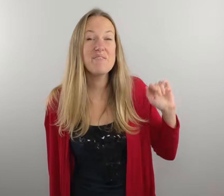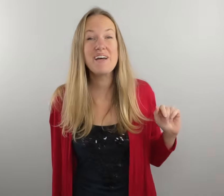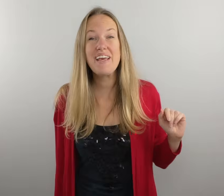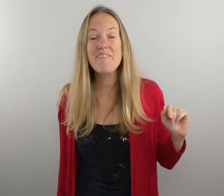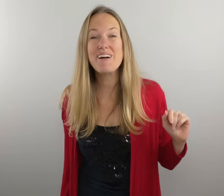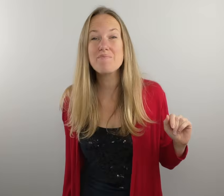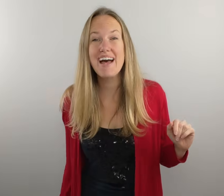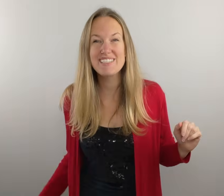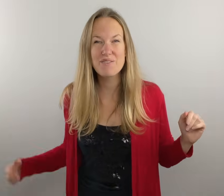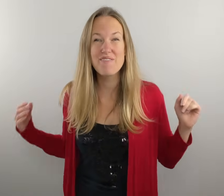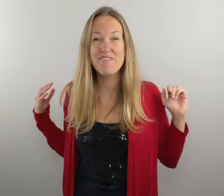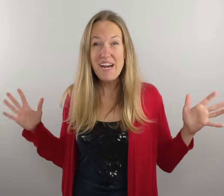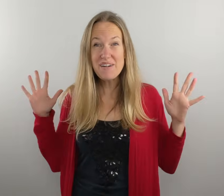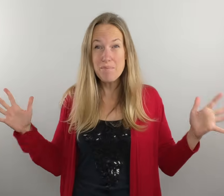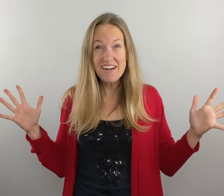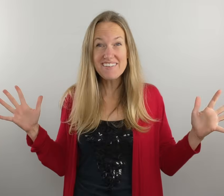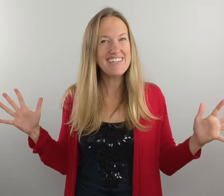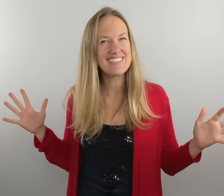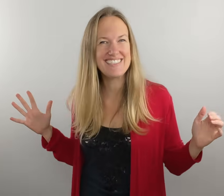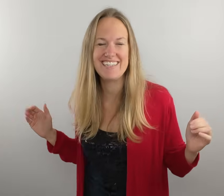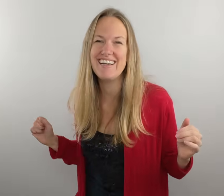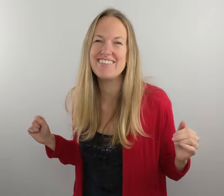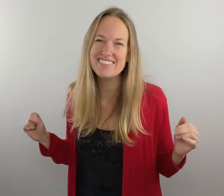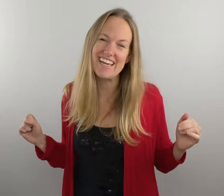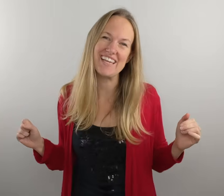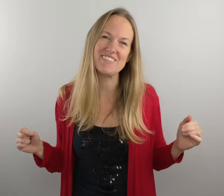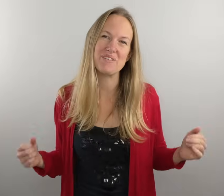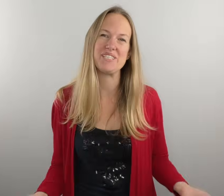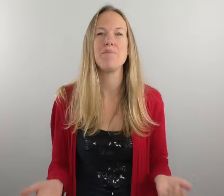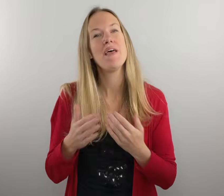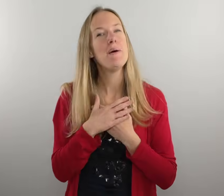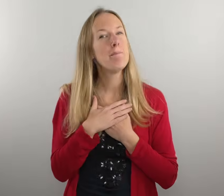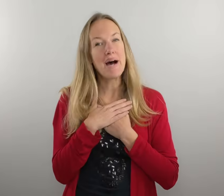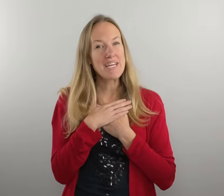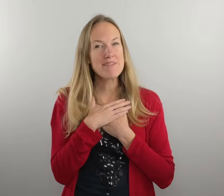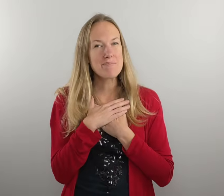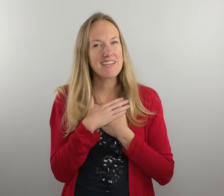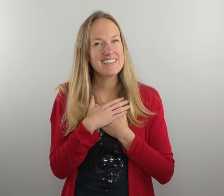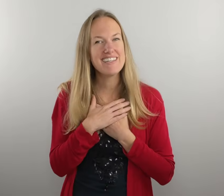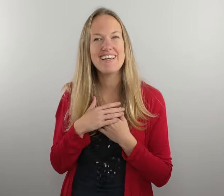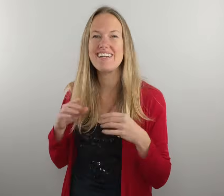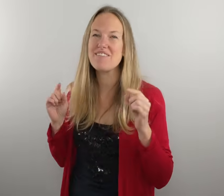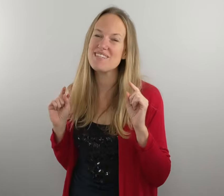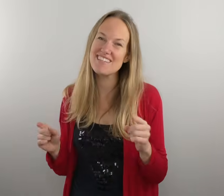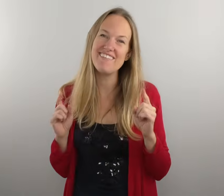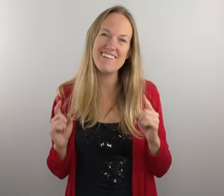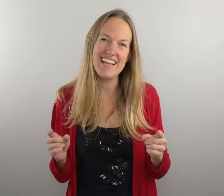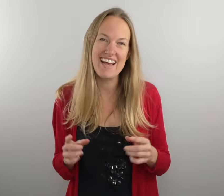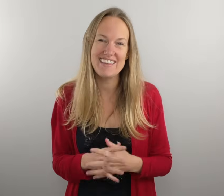everyone, and welcome back to a very merry edition of Sign Language Worship. My name is Mandy, and I am so glad that